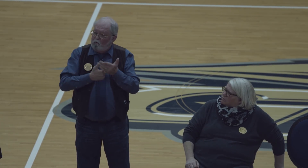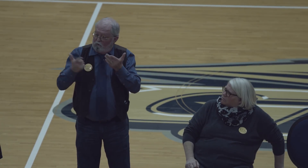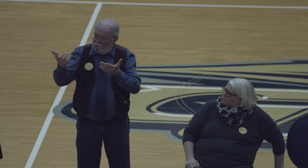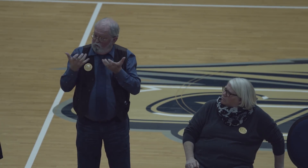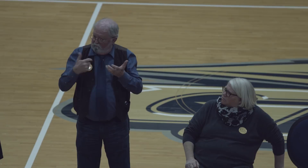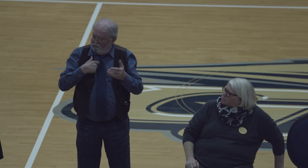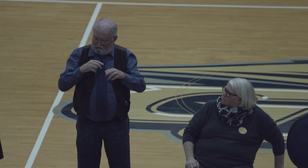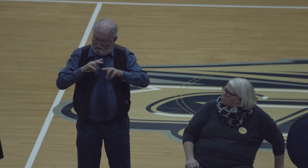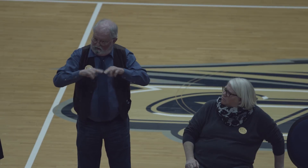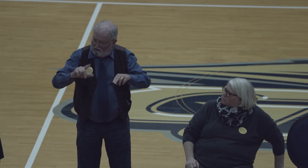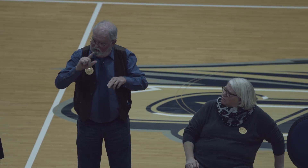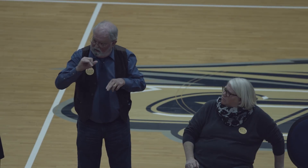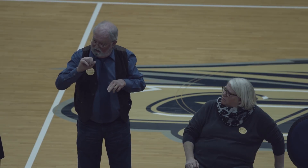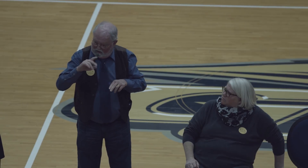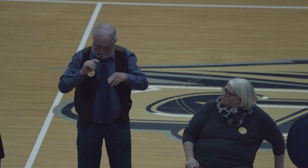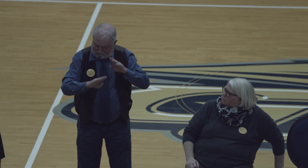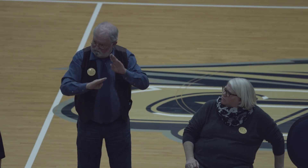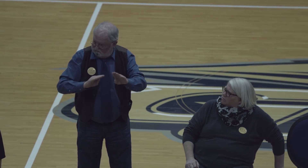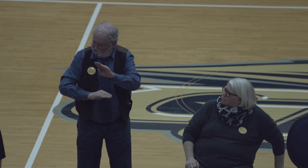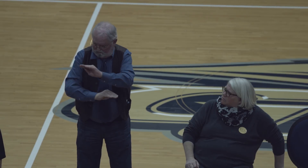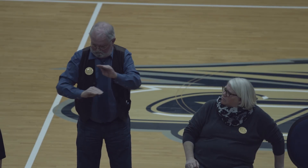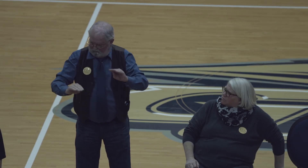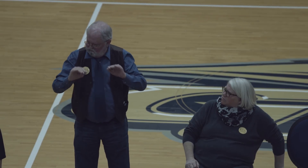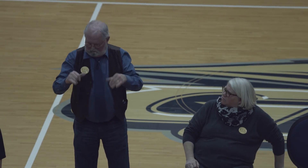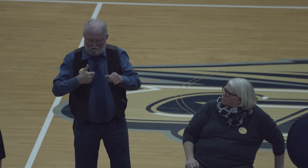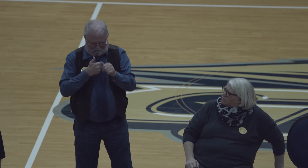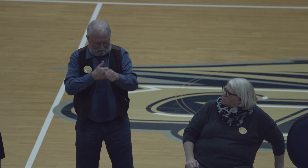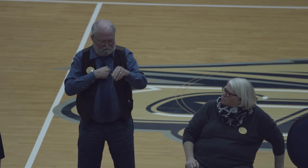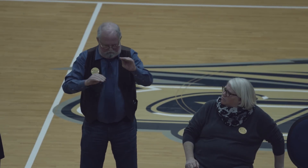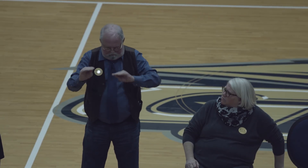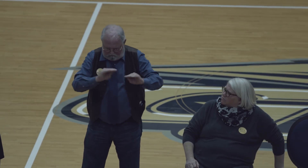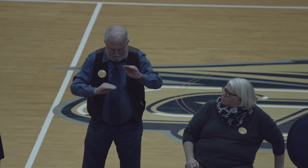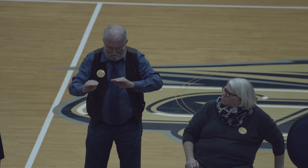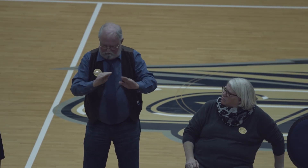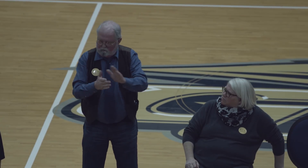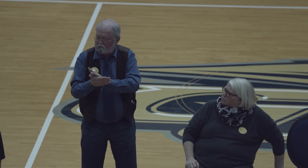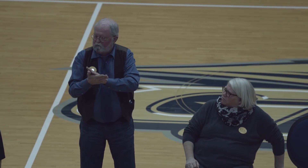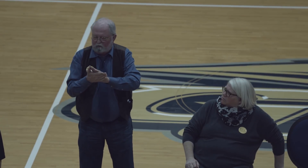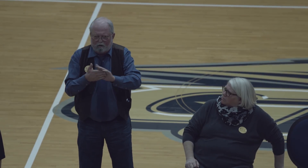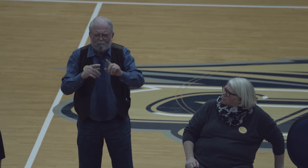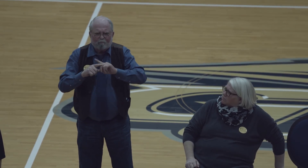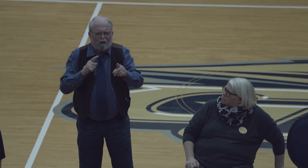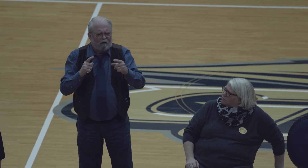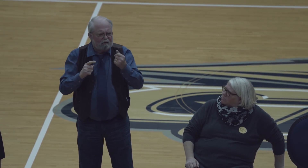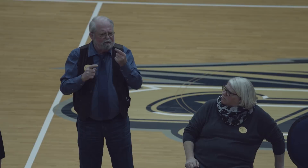images. It's they who choose the images, and then I lay them out.